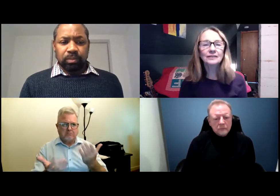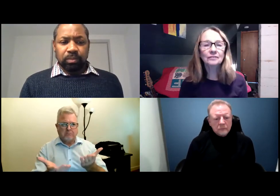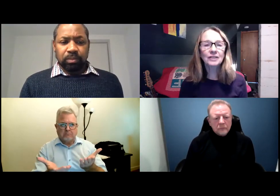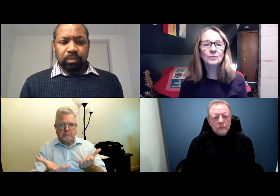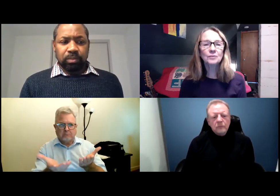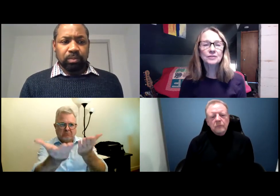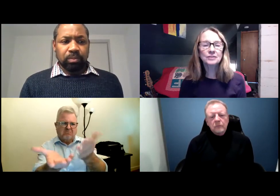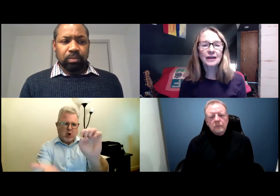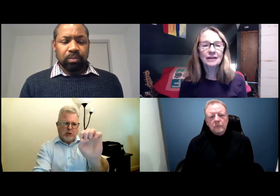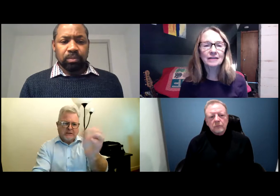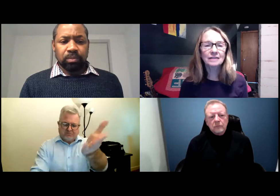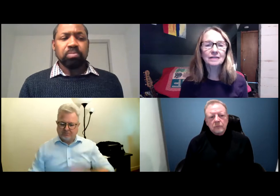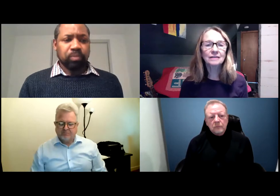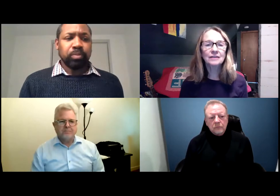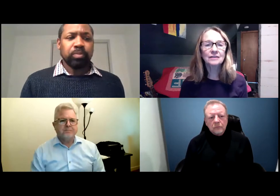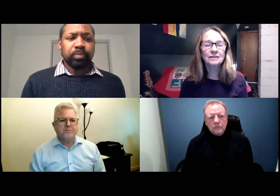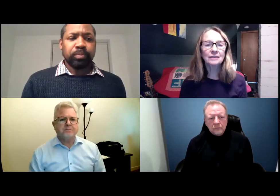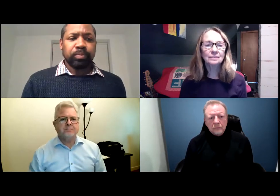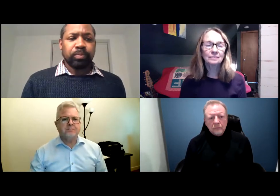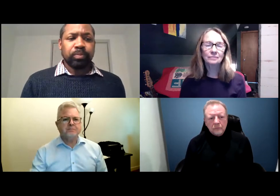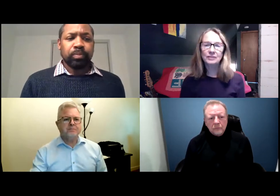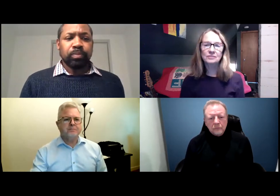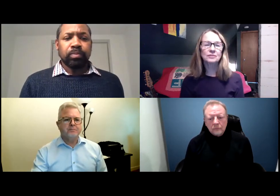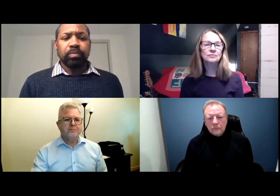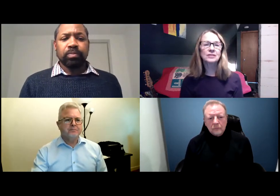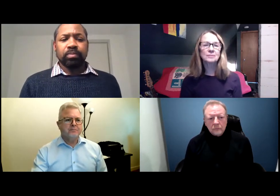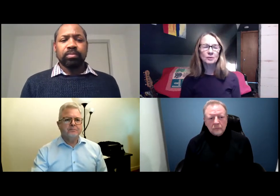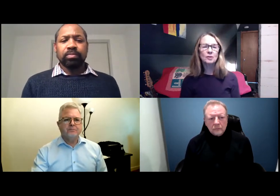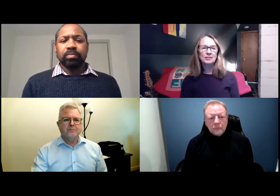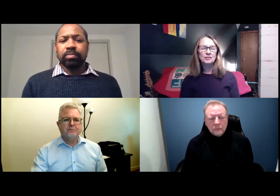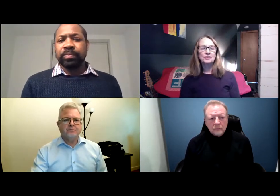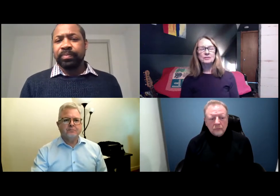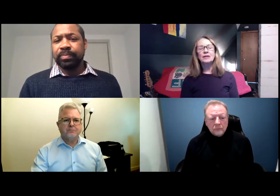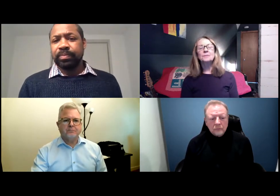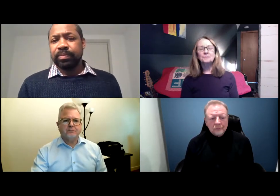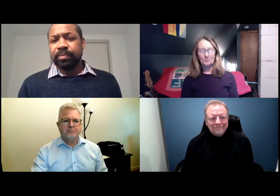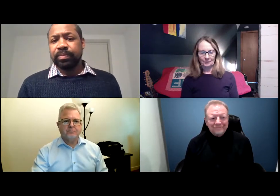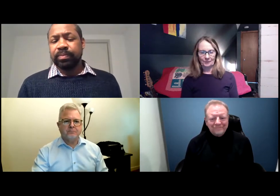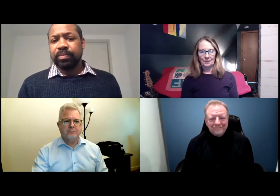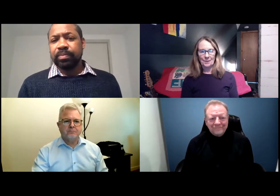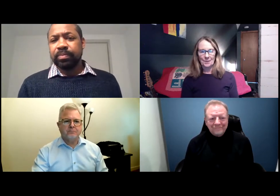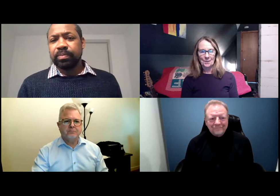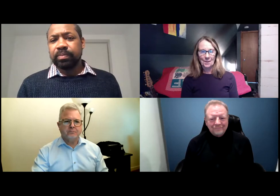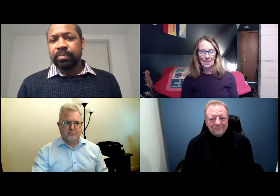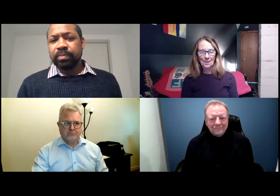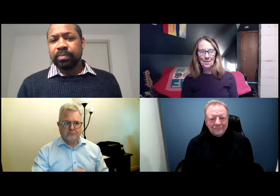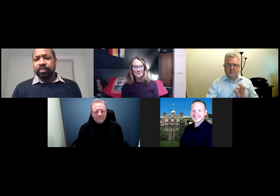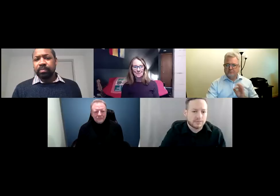Oh, if anyone wants to add anything later, please feel free, but we'll go back to Ernest for now.